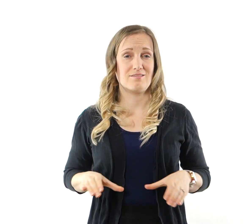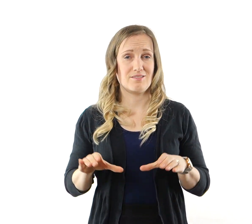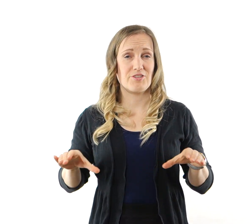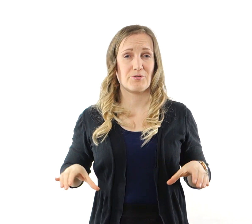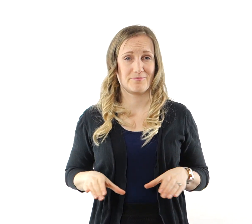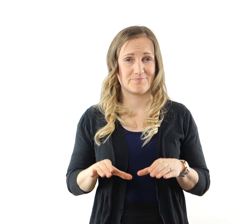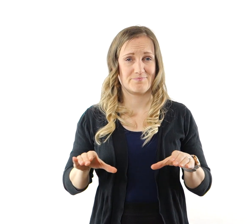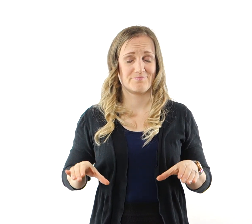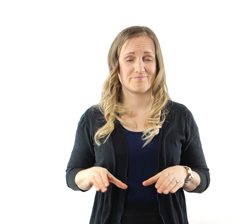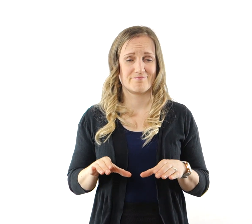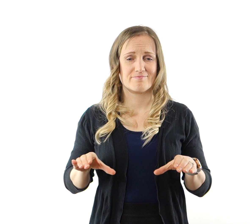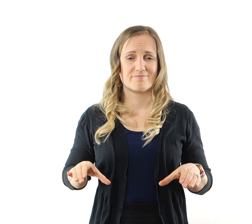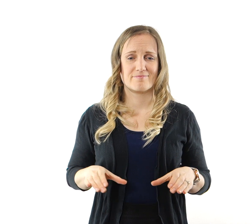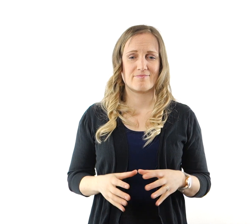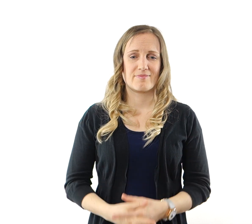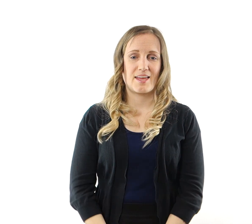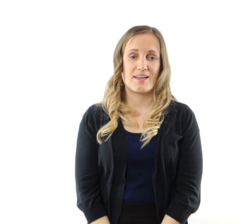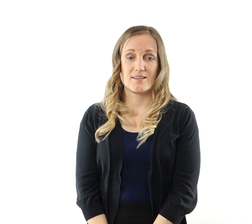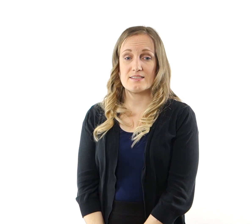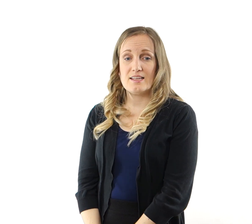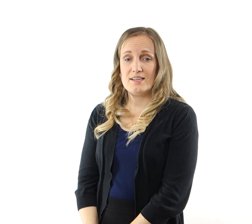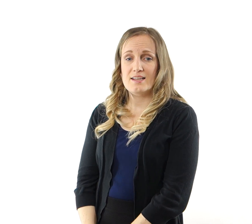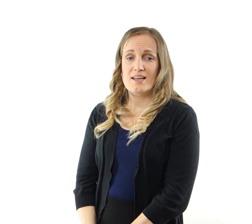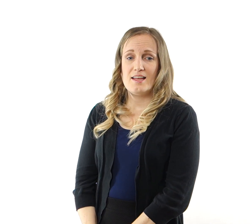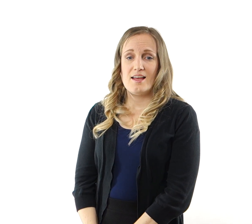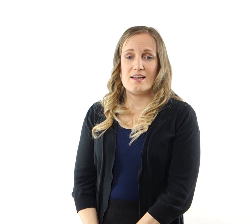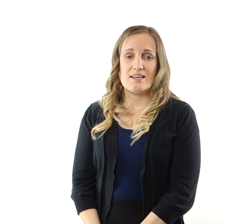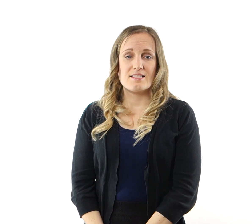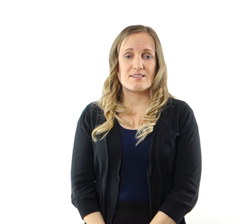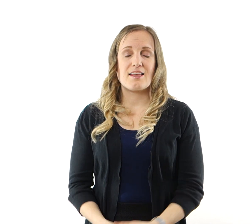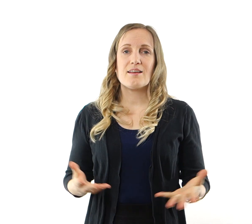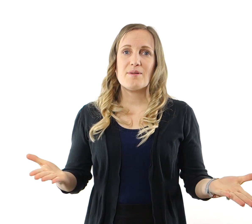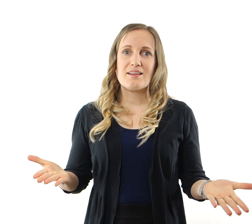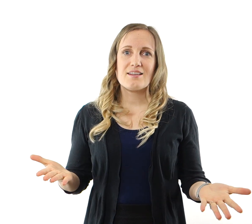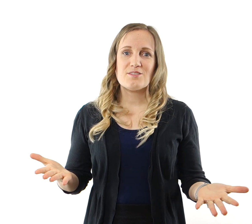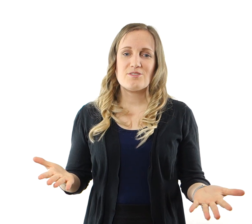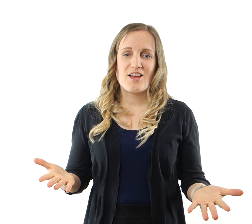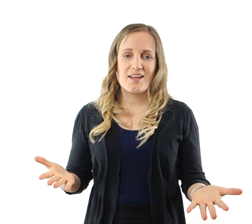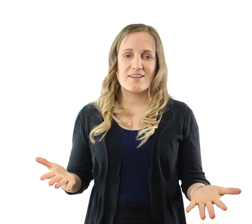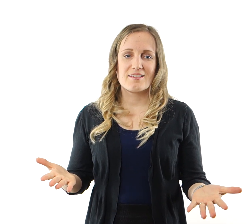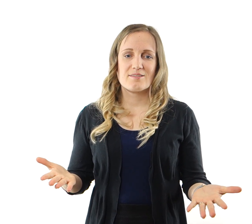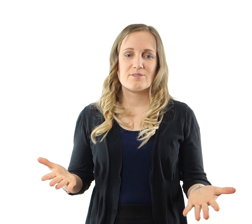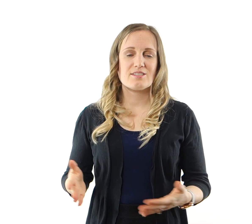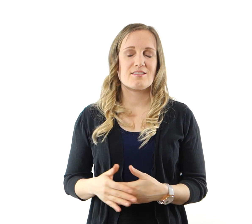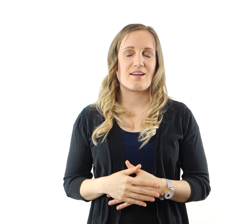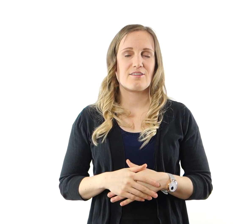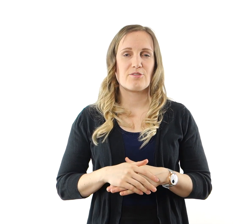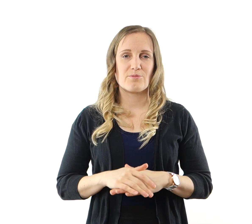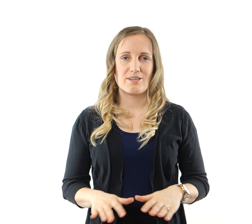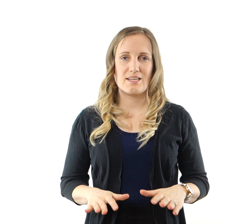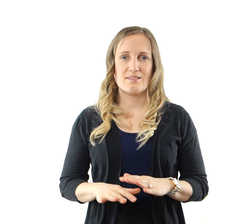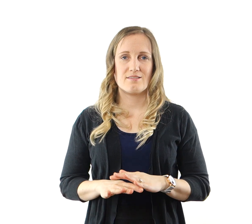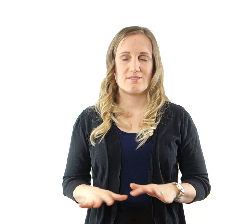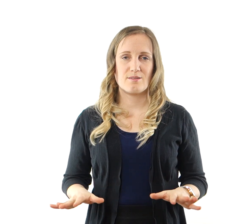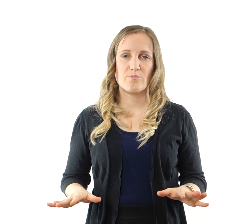do. Okay, next line is, and let my light so shine. We just signed 3